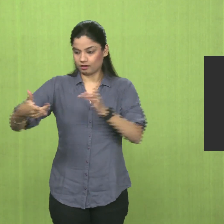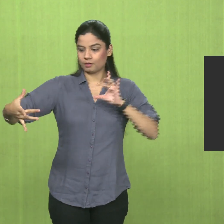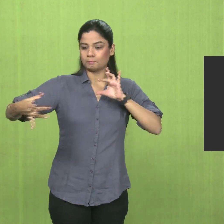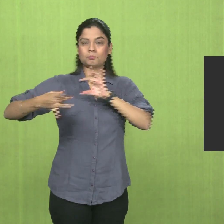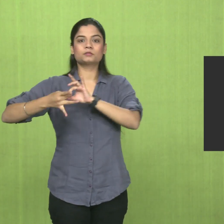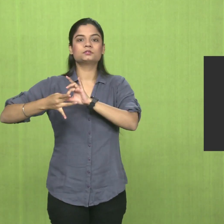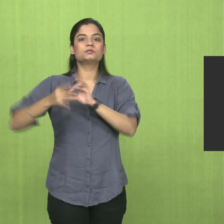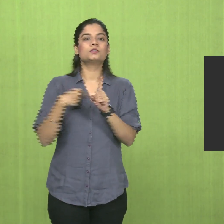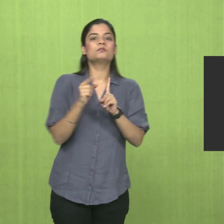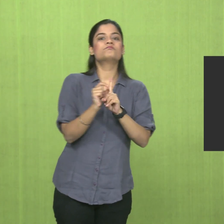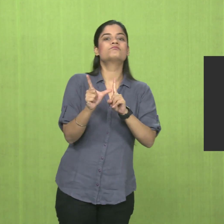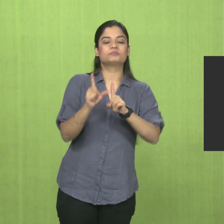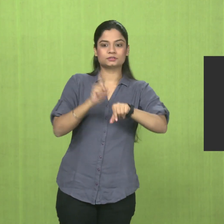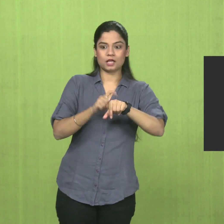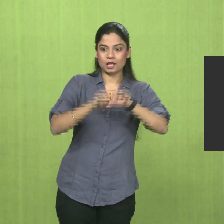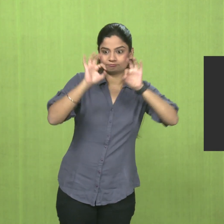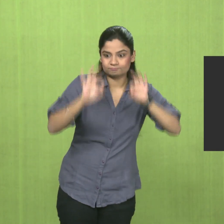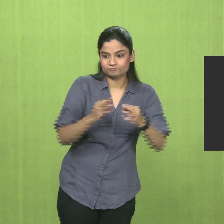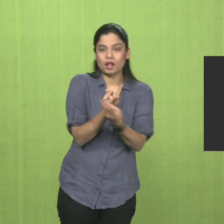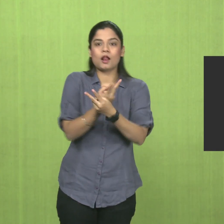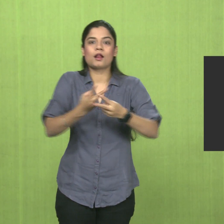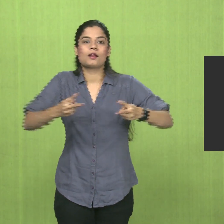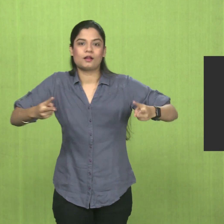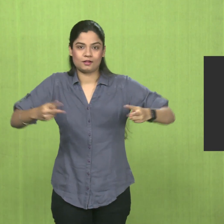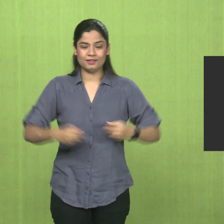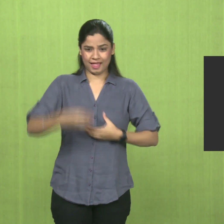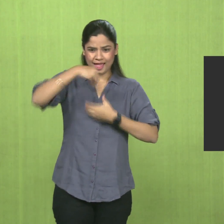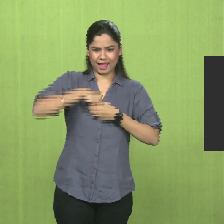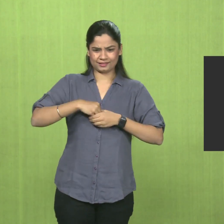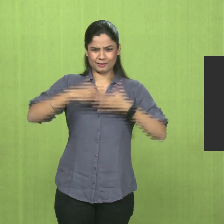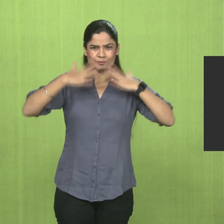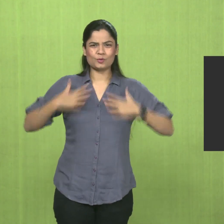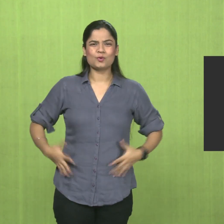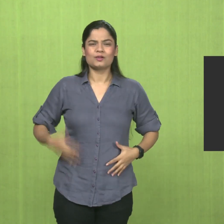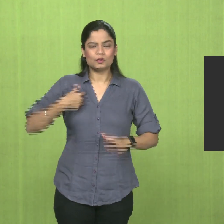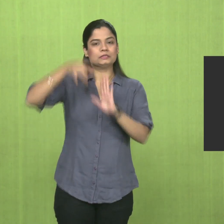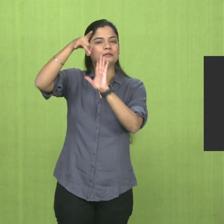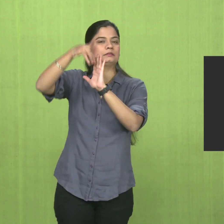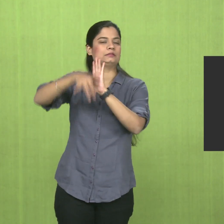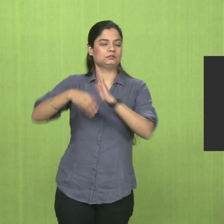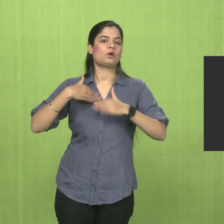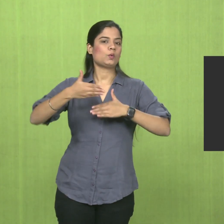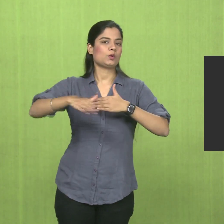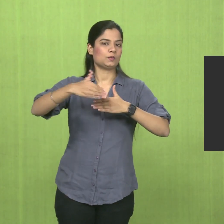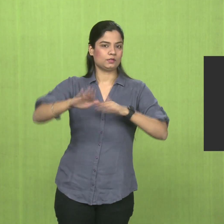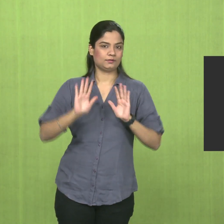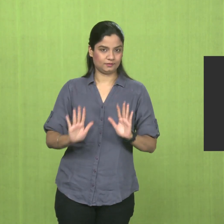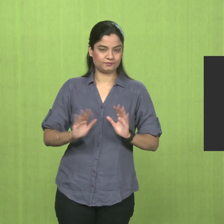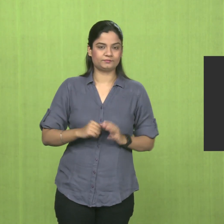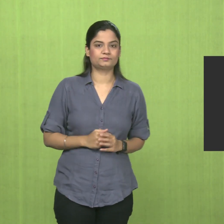a resource. Different resources available and our bodily resources both combined together. We will know more